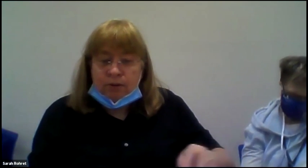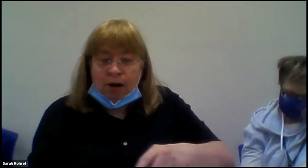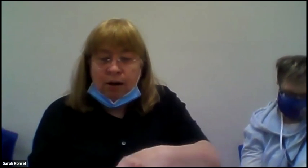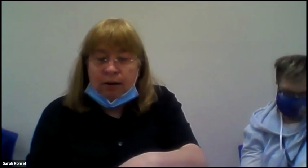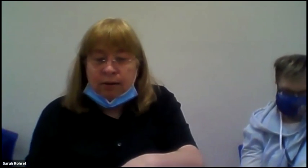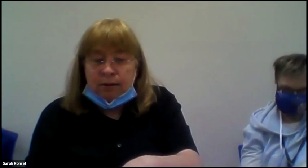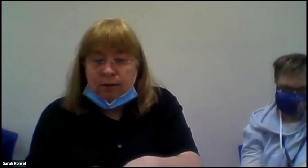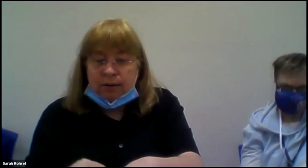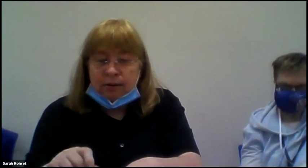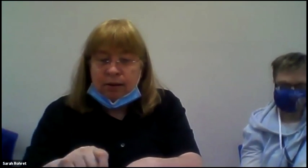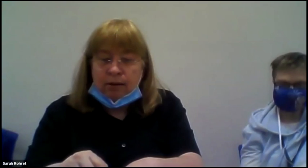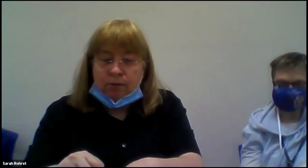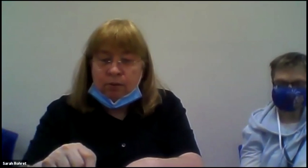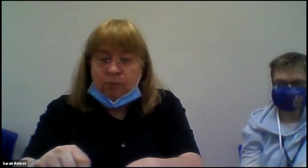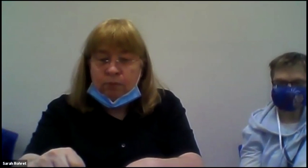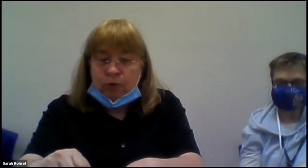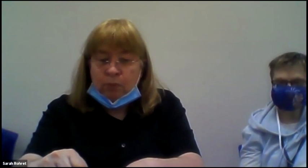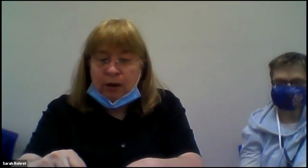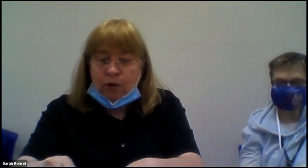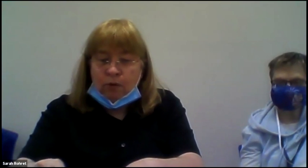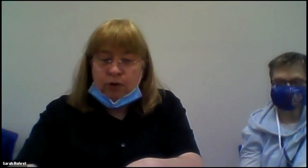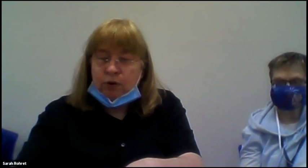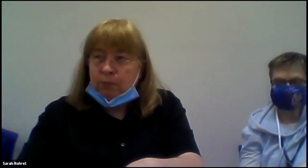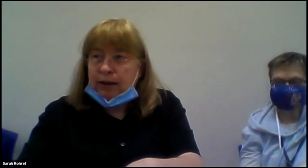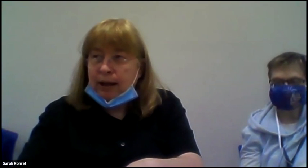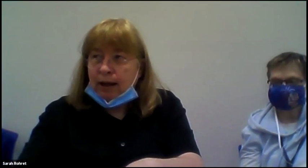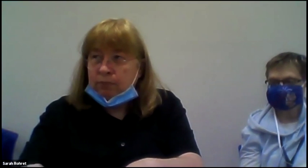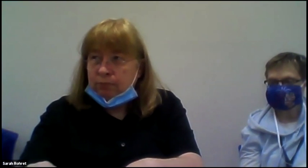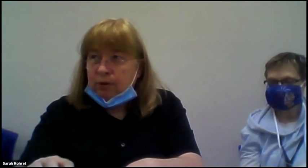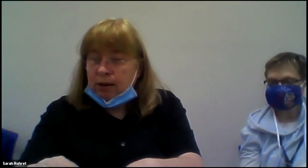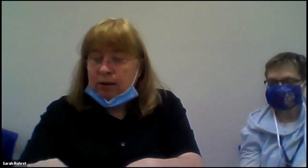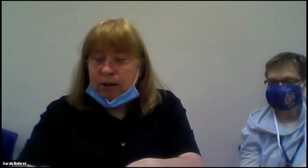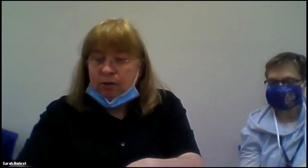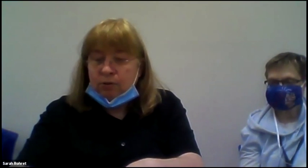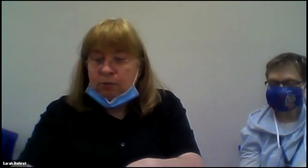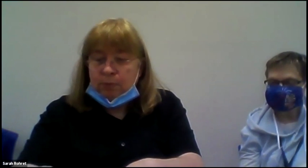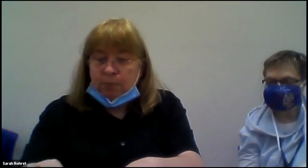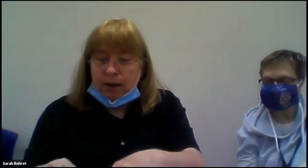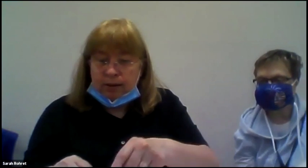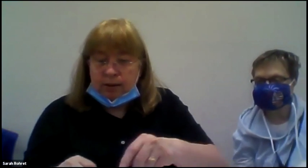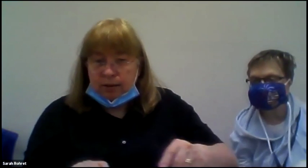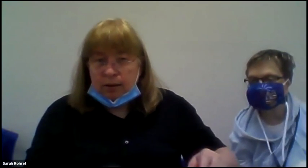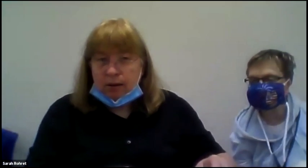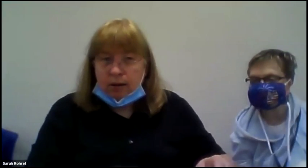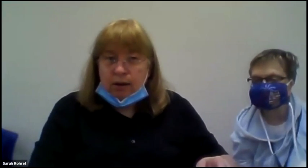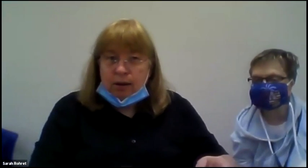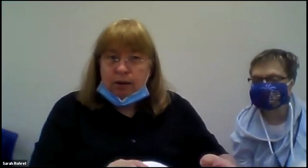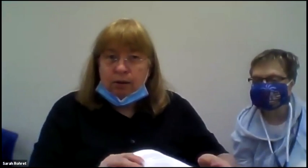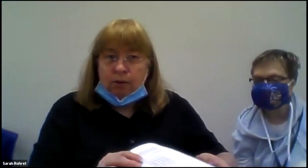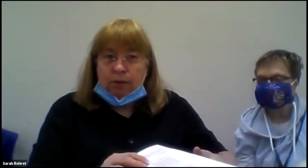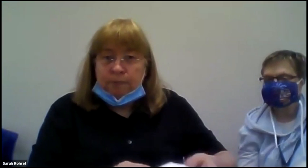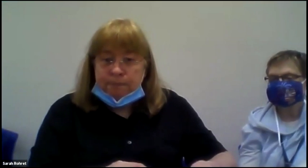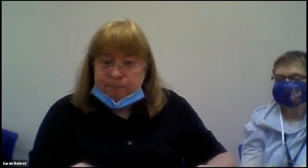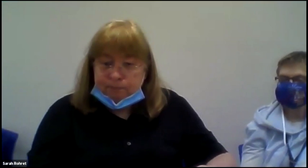start out at this and go so many over and so many down. Then you just put bus. So